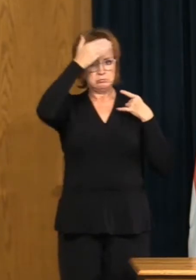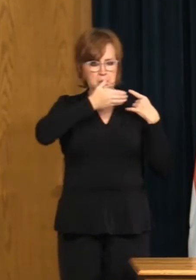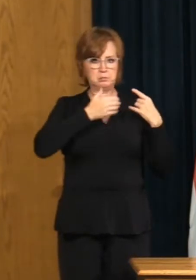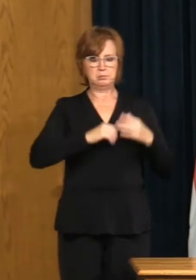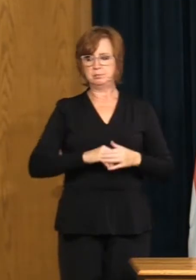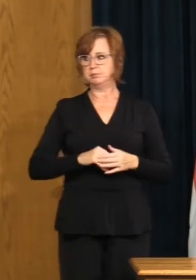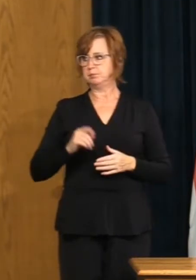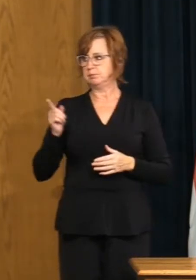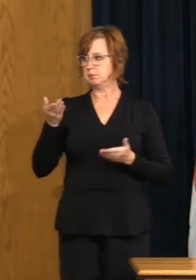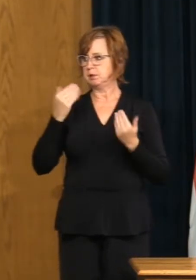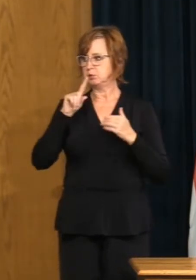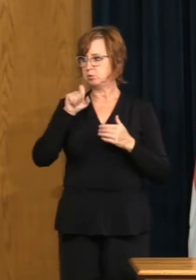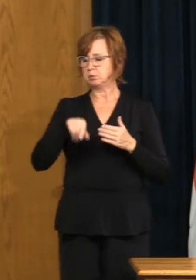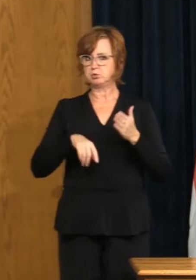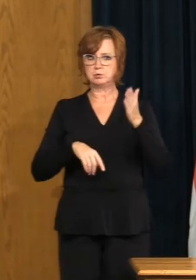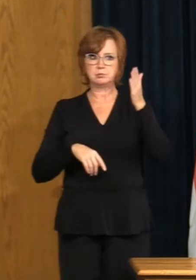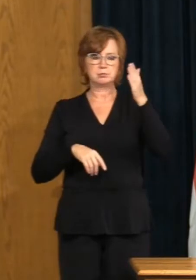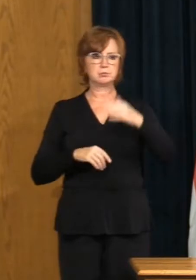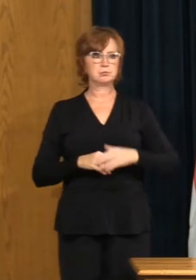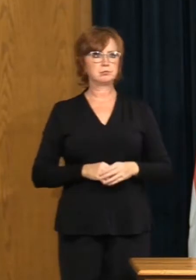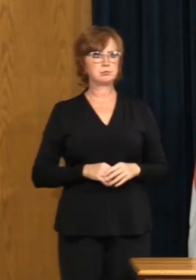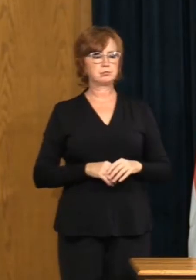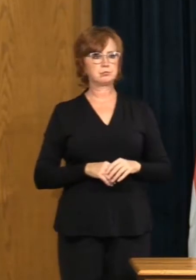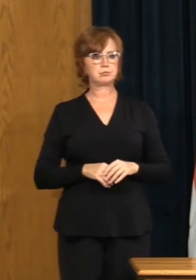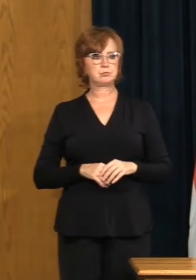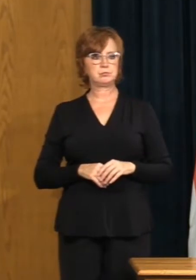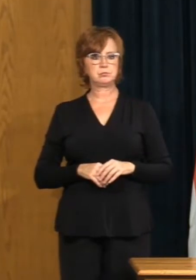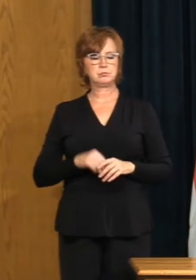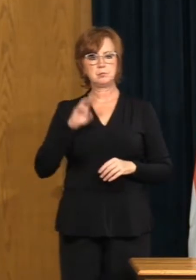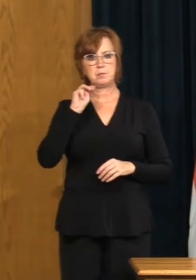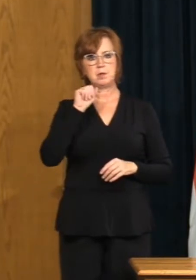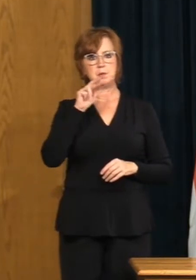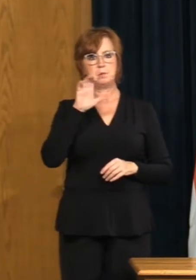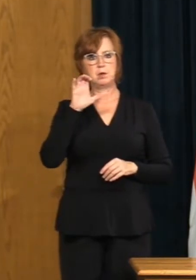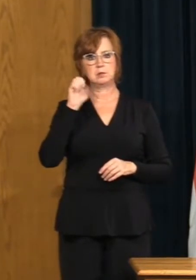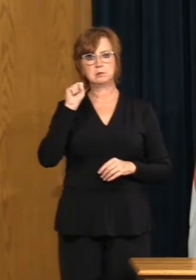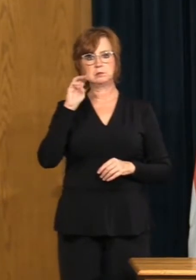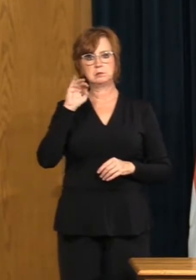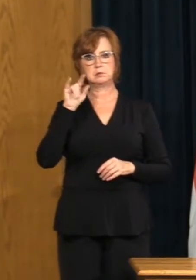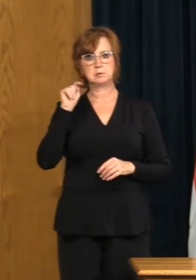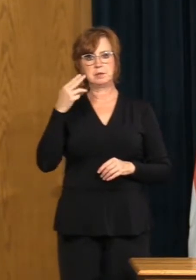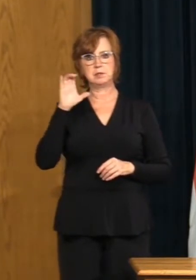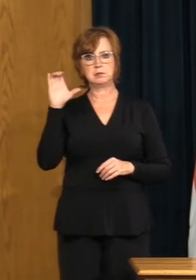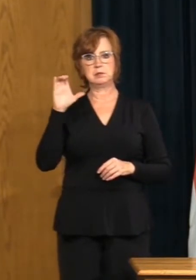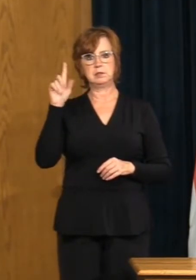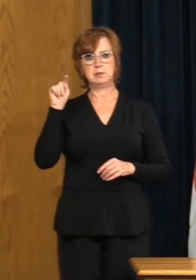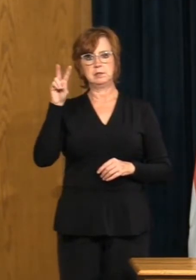We'll take our next question on the line. We have Mark Smith with CTV.